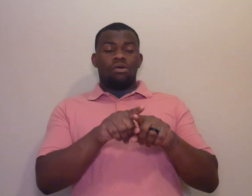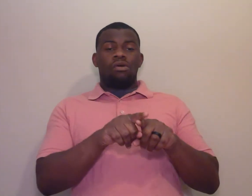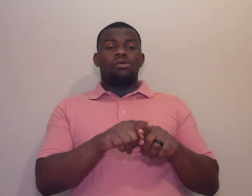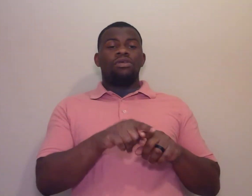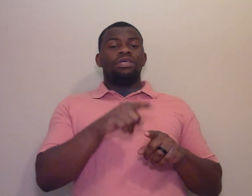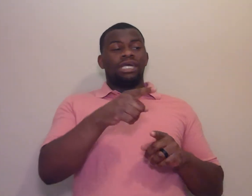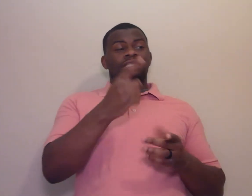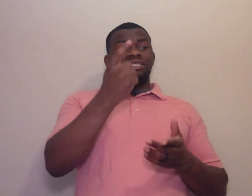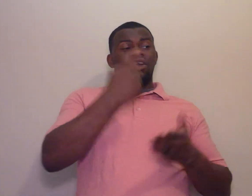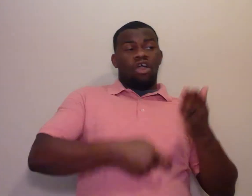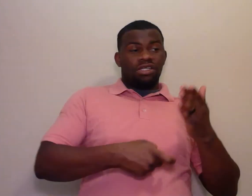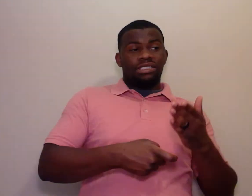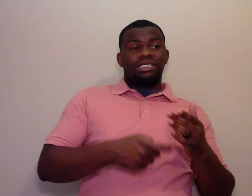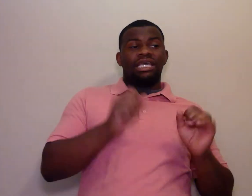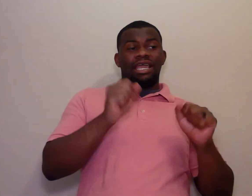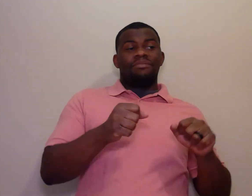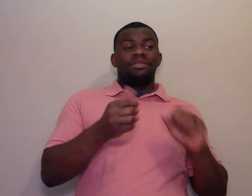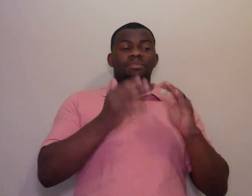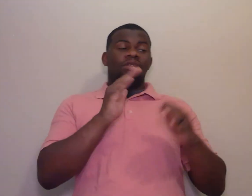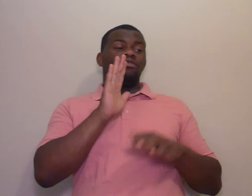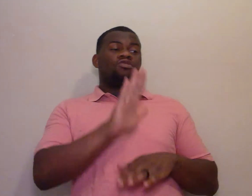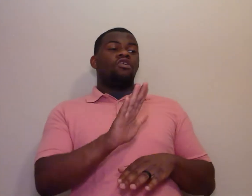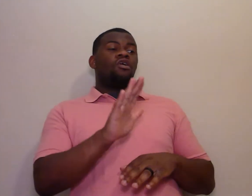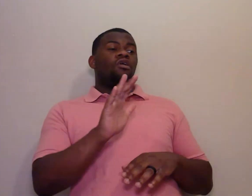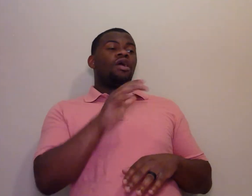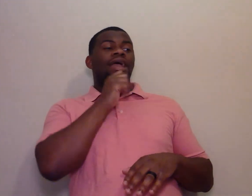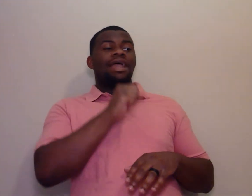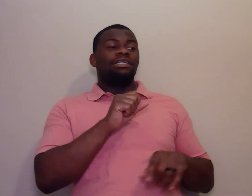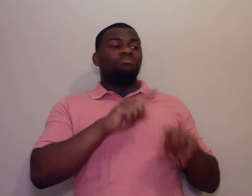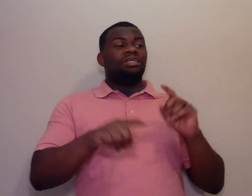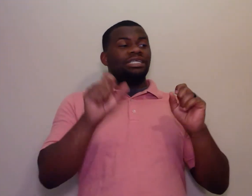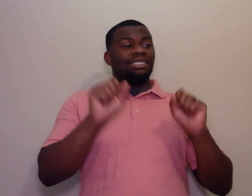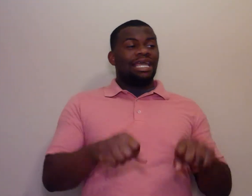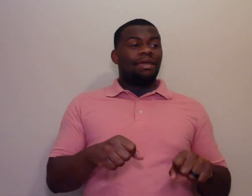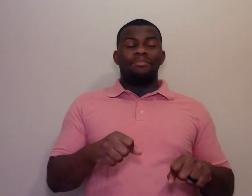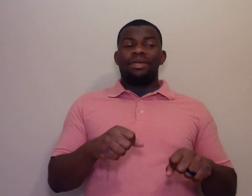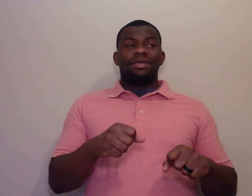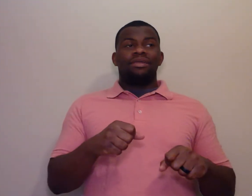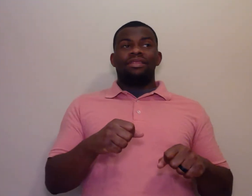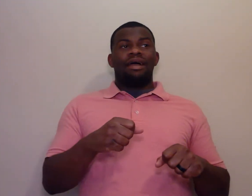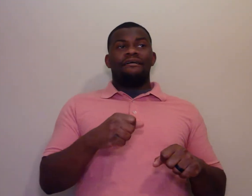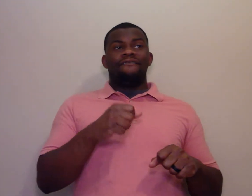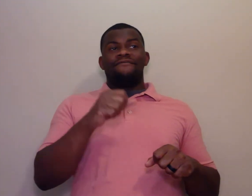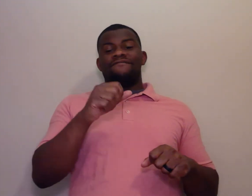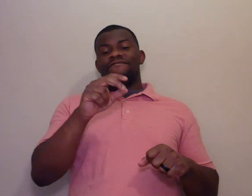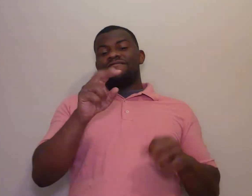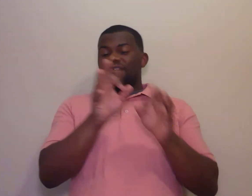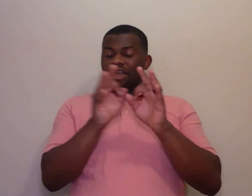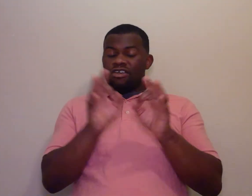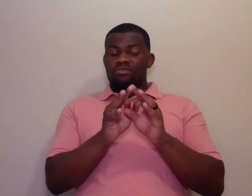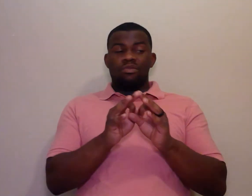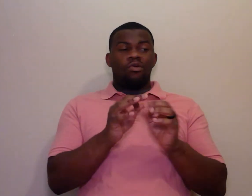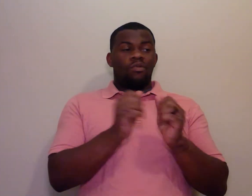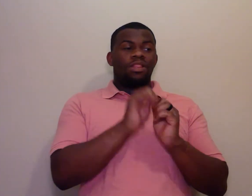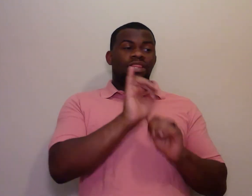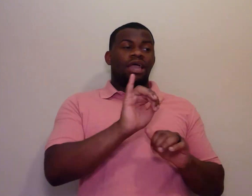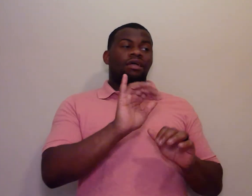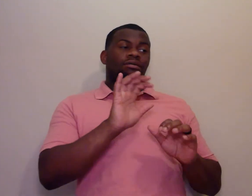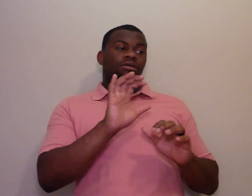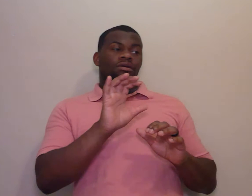on your age, it can be invaluable if you do not have other resources to cover these types of costs. We highly recommend